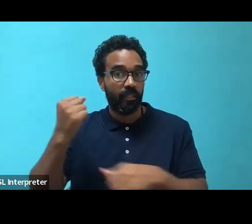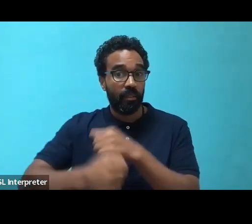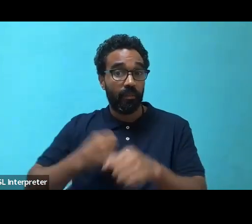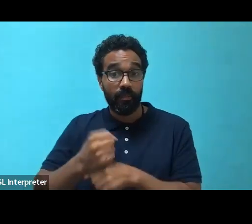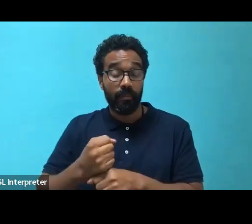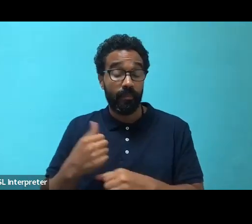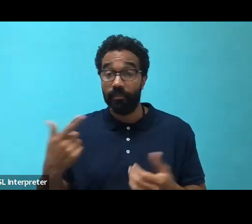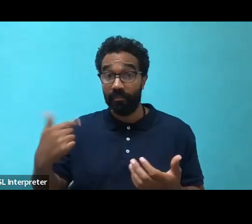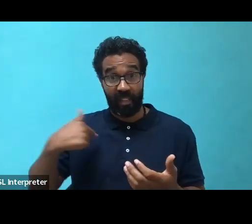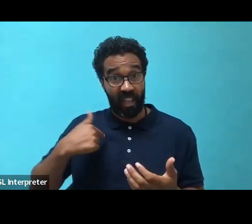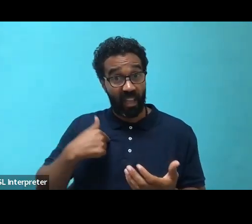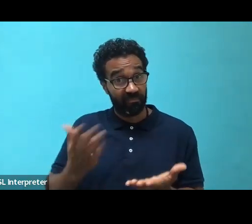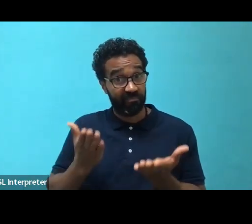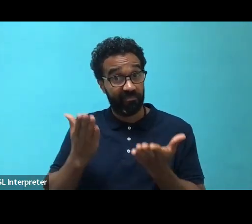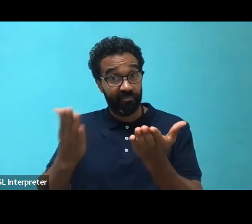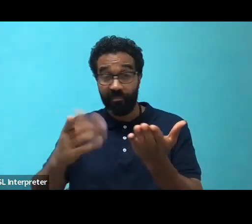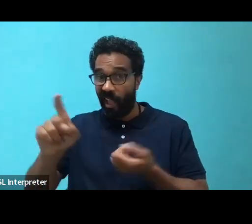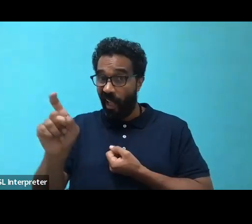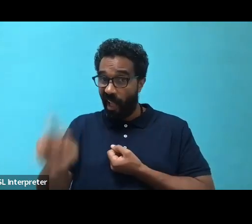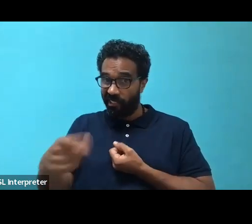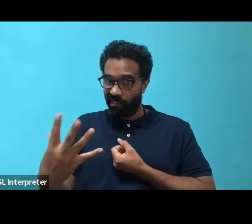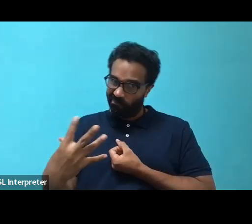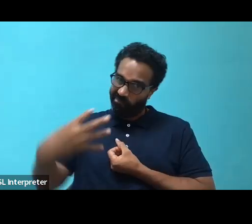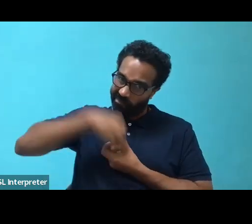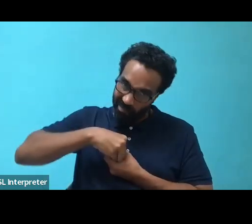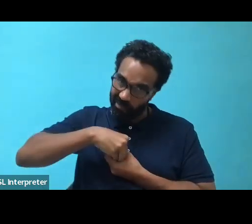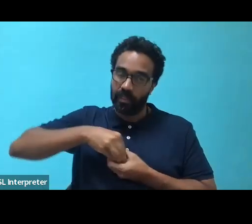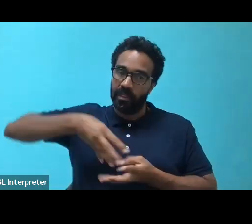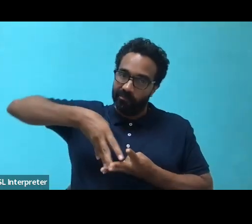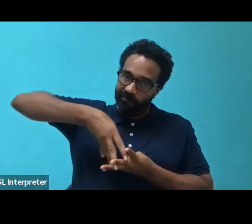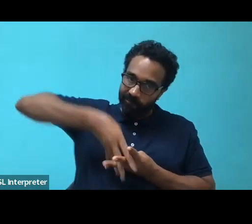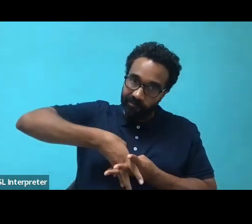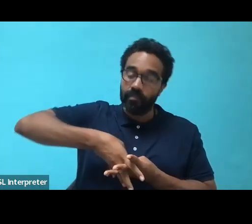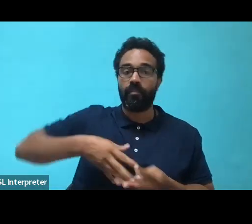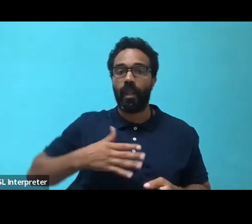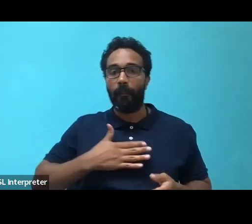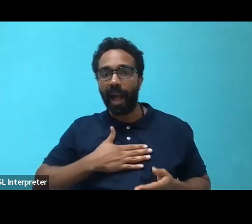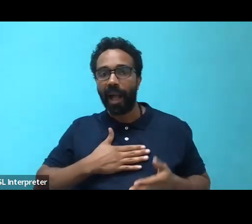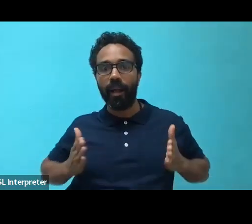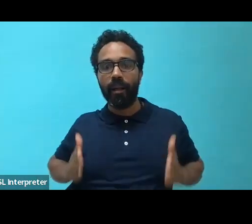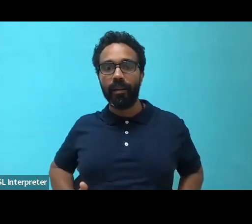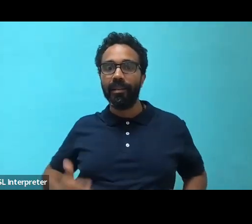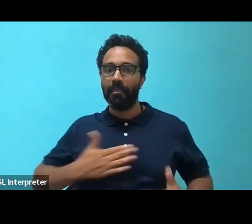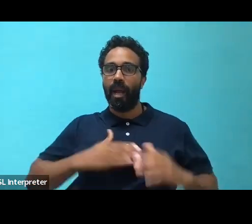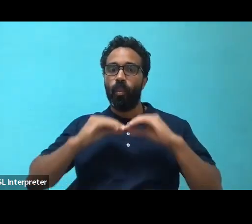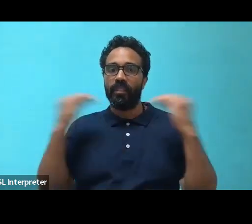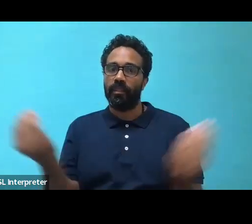of who you are. It's got to become part of the DNA of an organization. And there were lots of steps